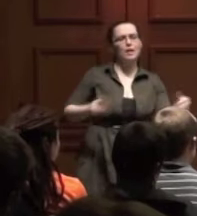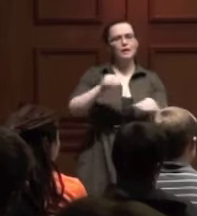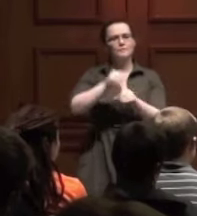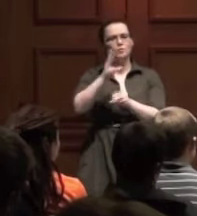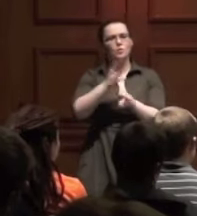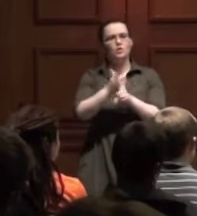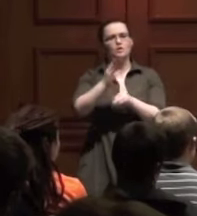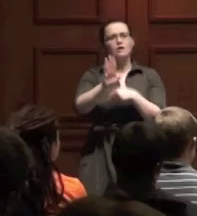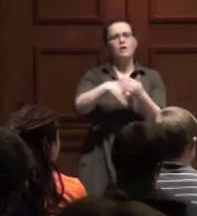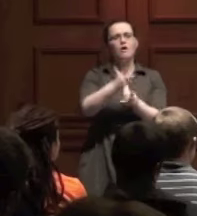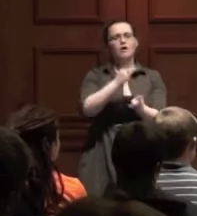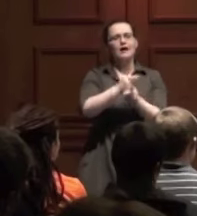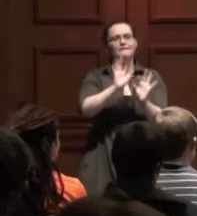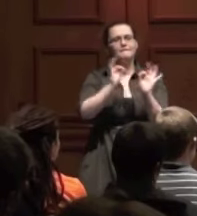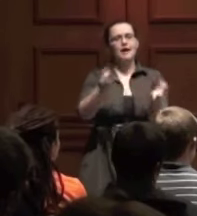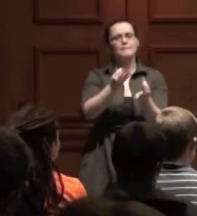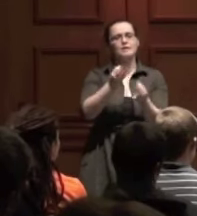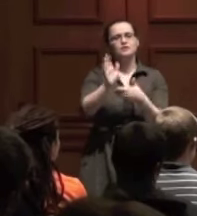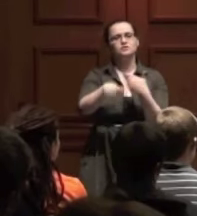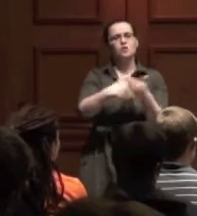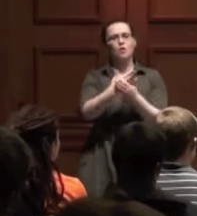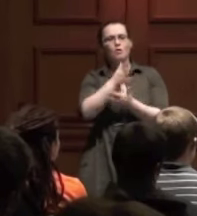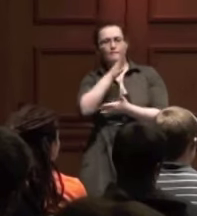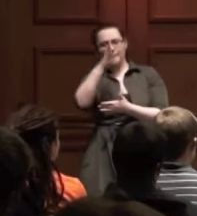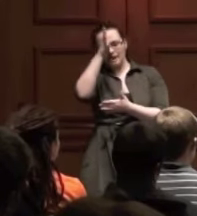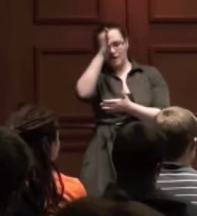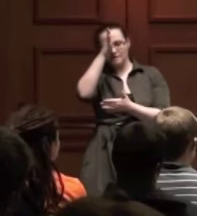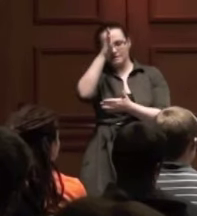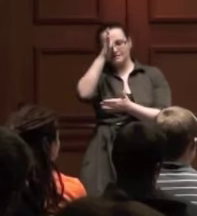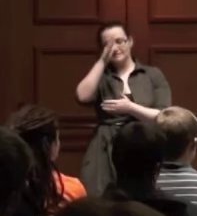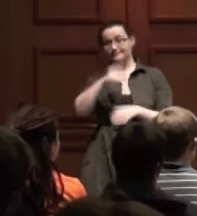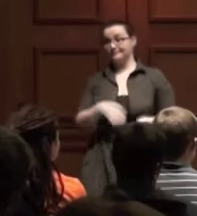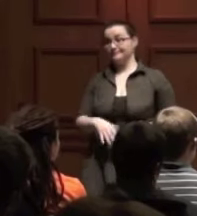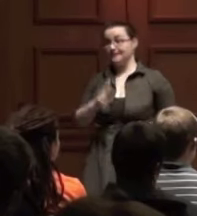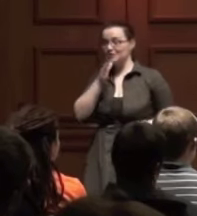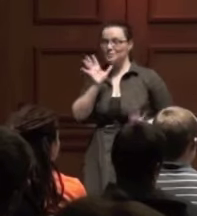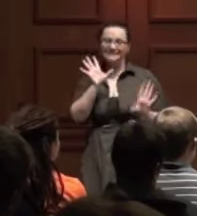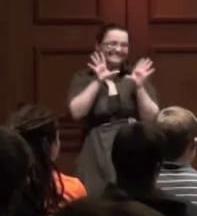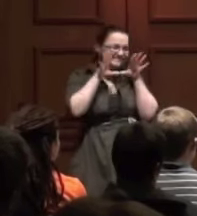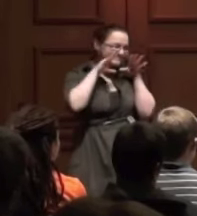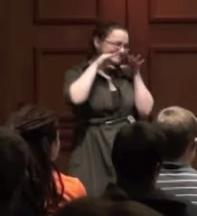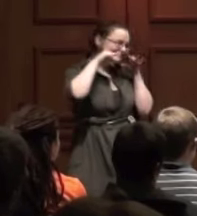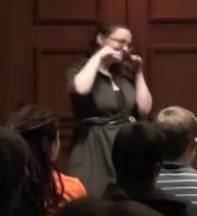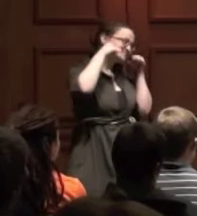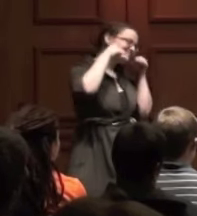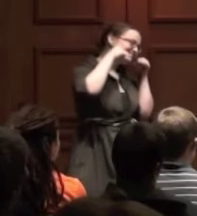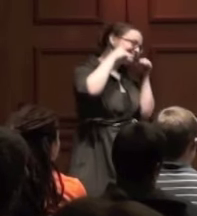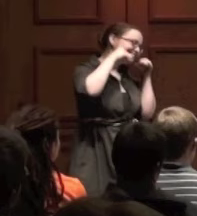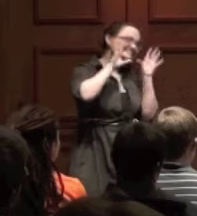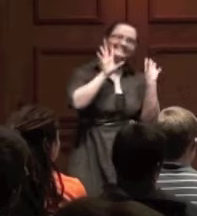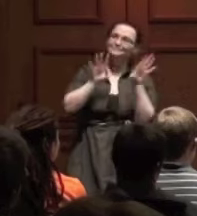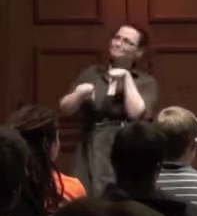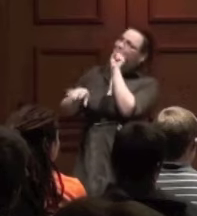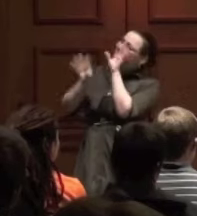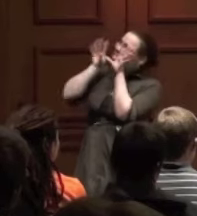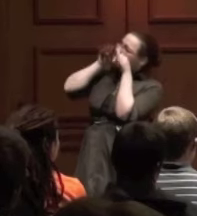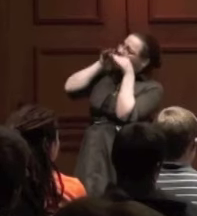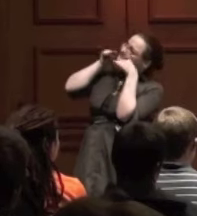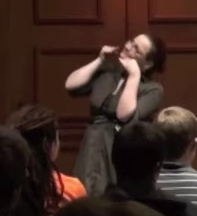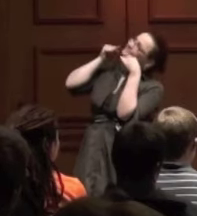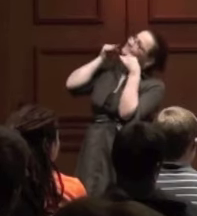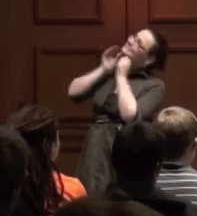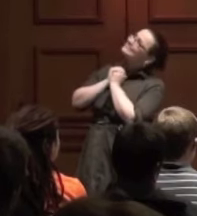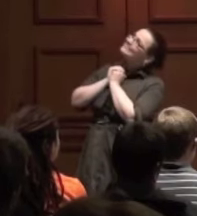parents. She gave Stanley one more wide grin and, getting an equally exuberant one